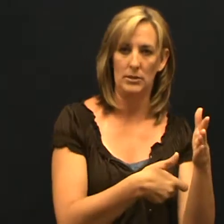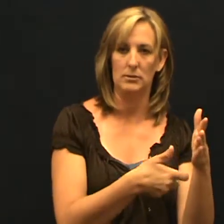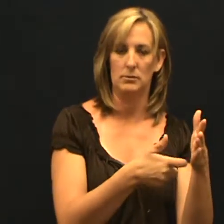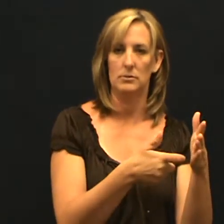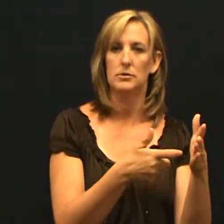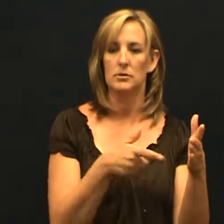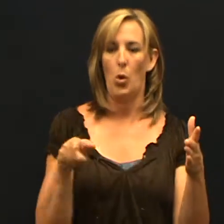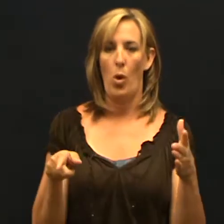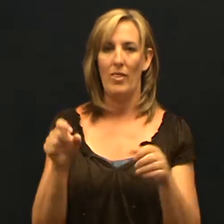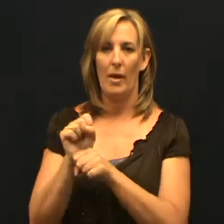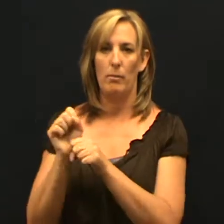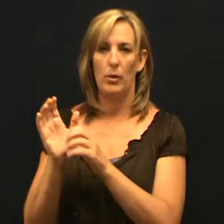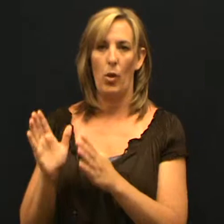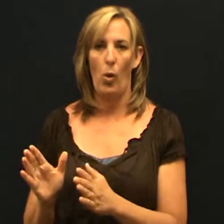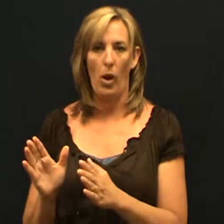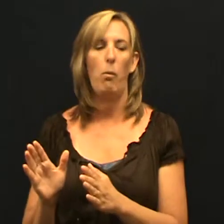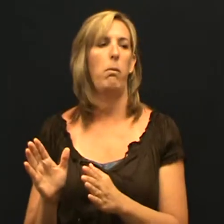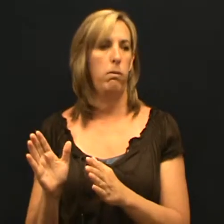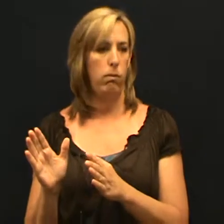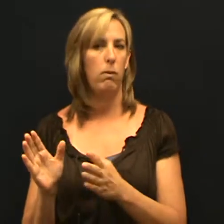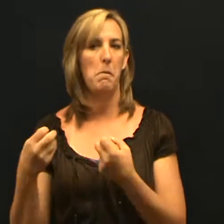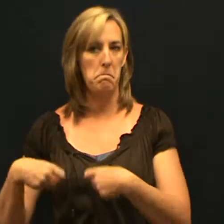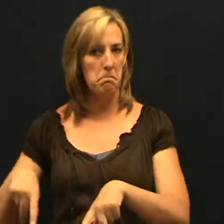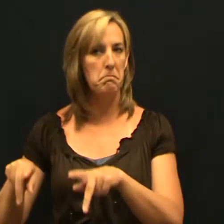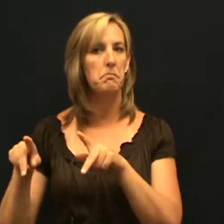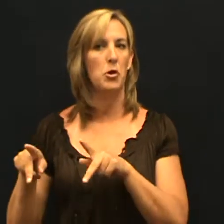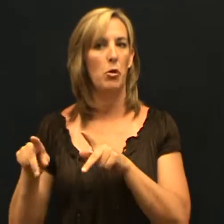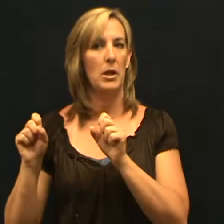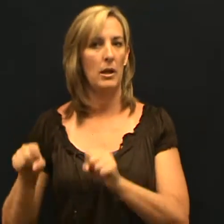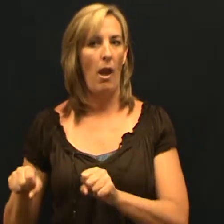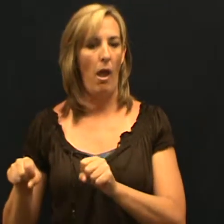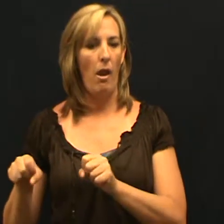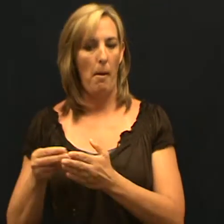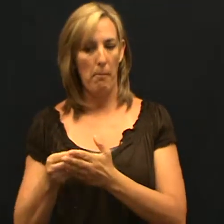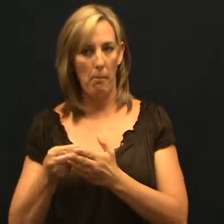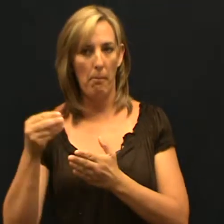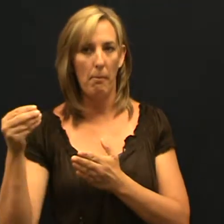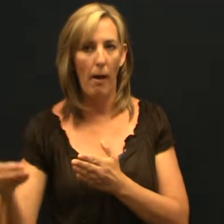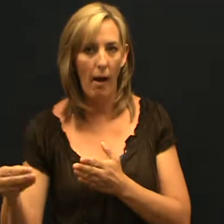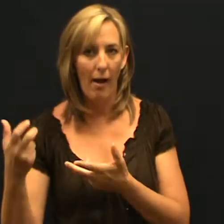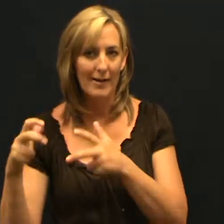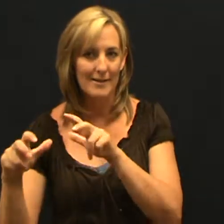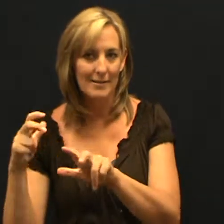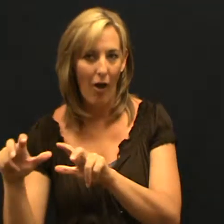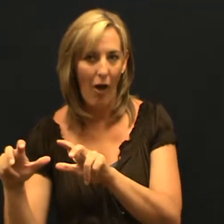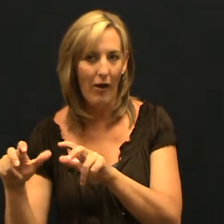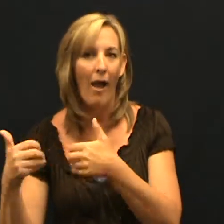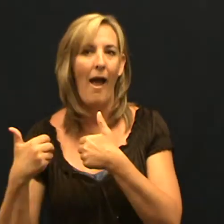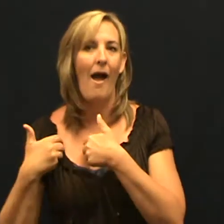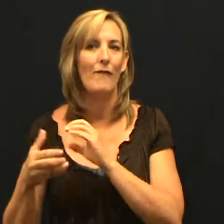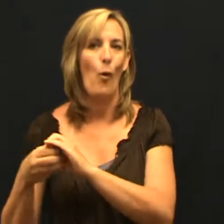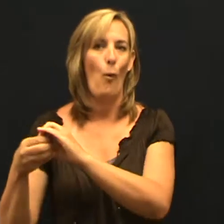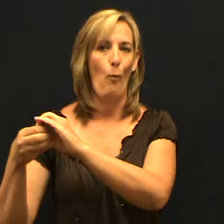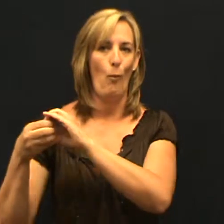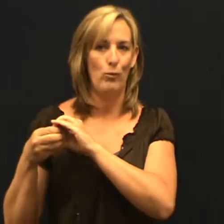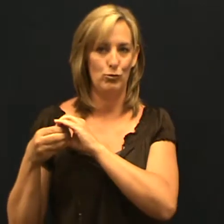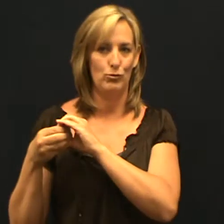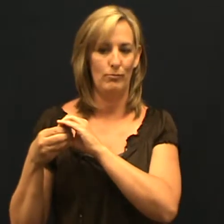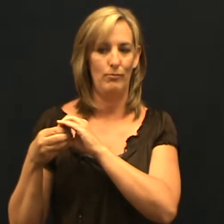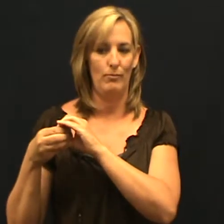the employees to have ownership in the company and to want to maximize the value of their